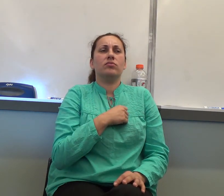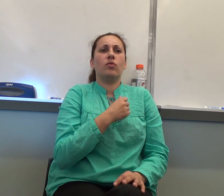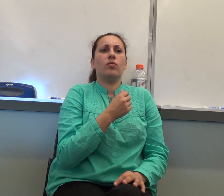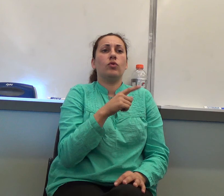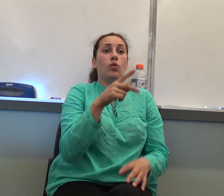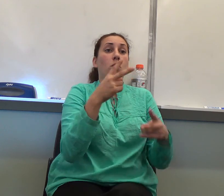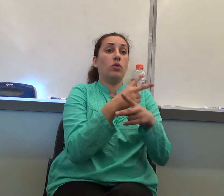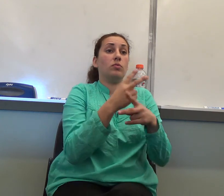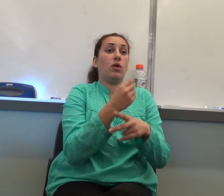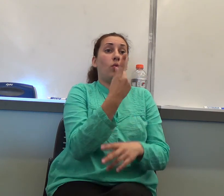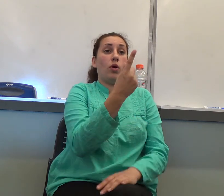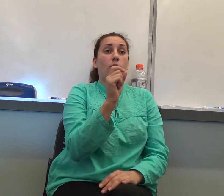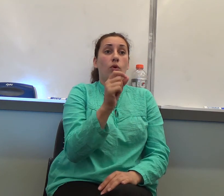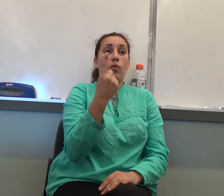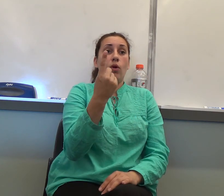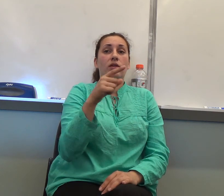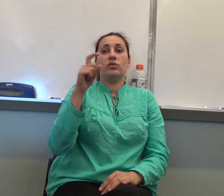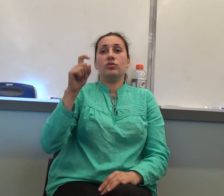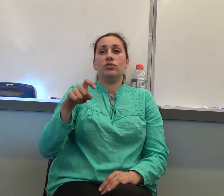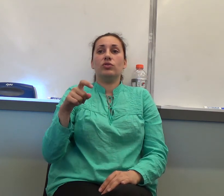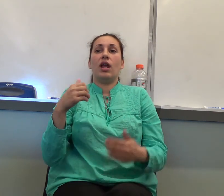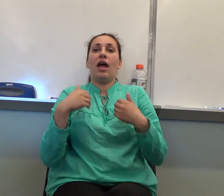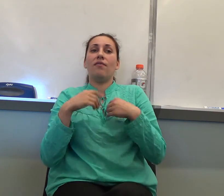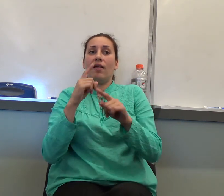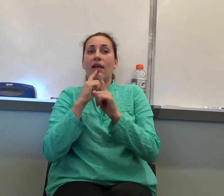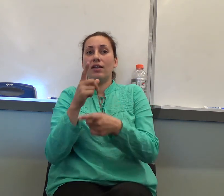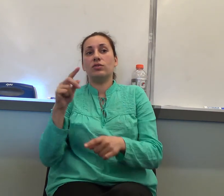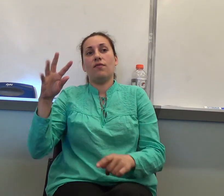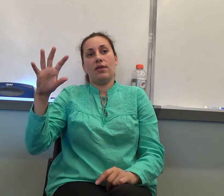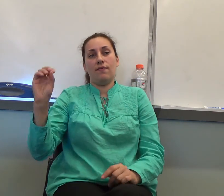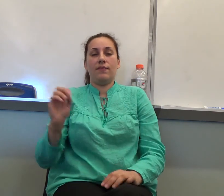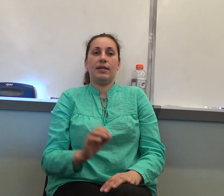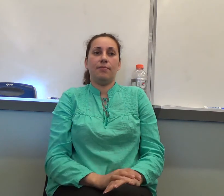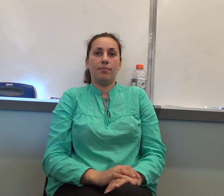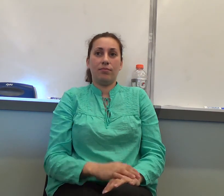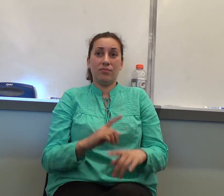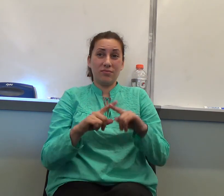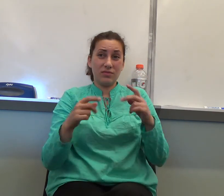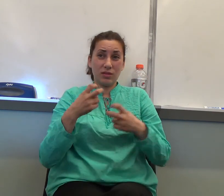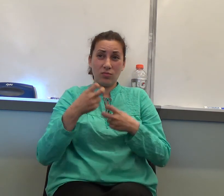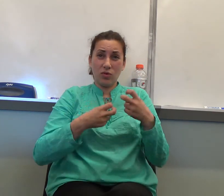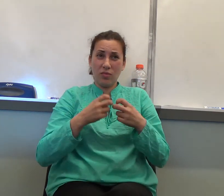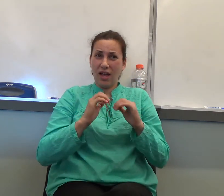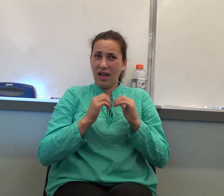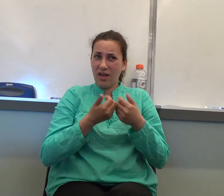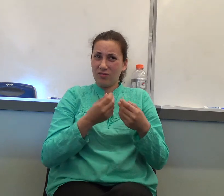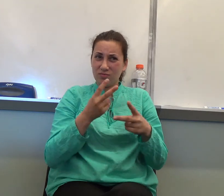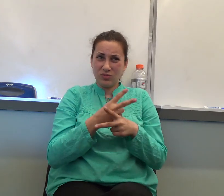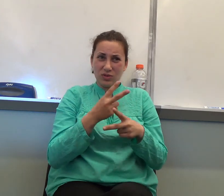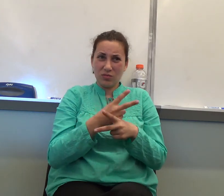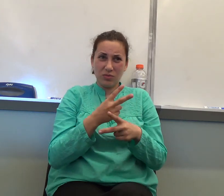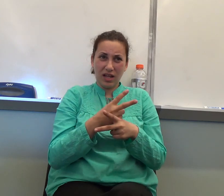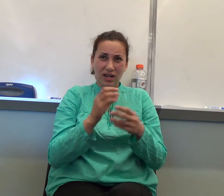by 1.1, you better get 50. Well, the problem is, how do you multiply an infinite repeater by another